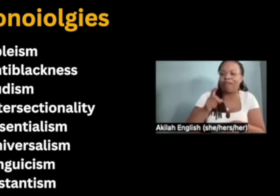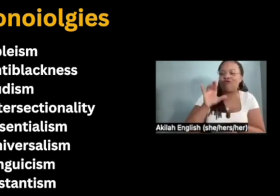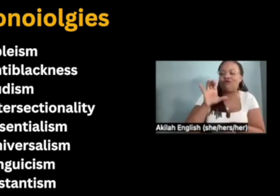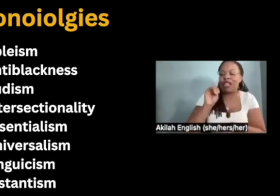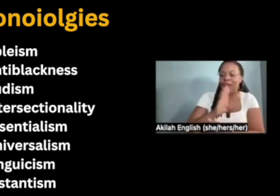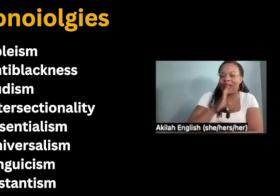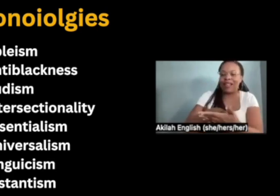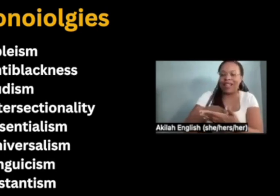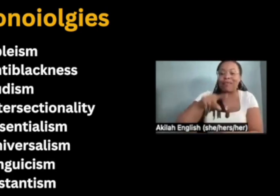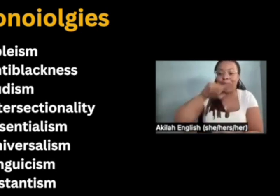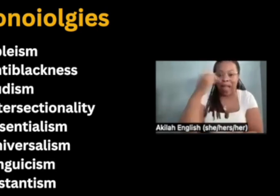the